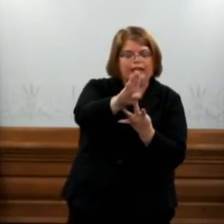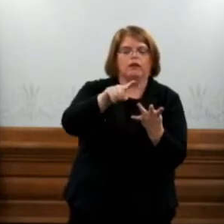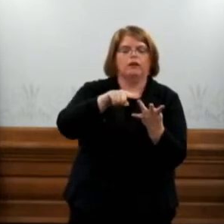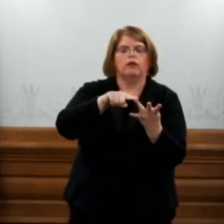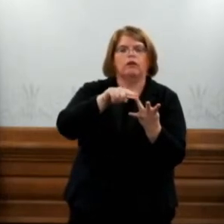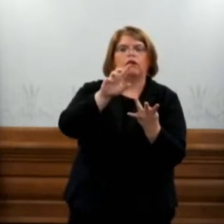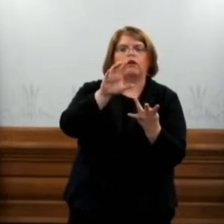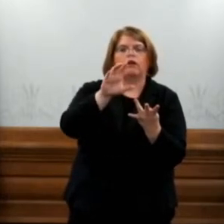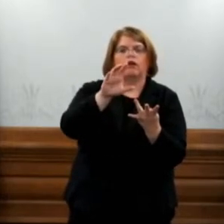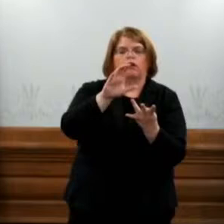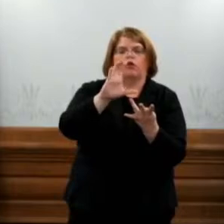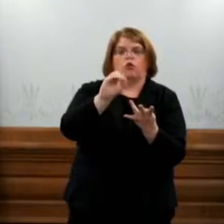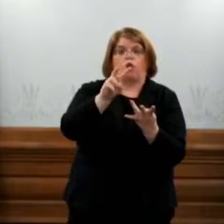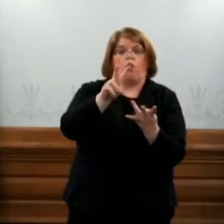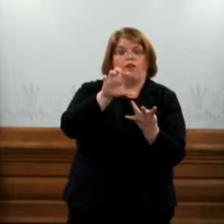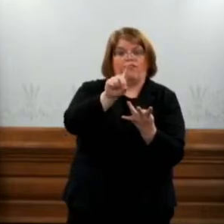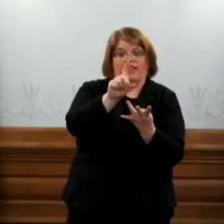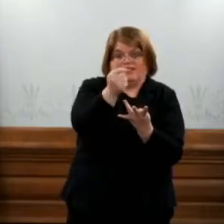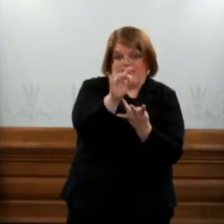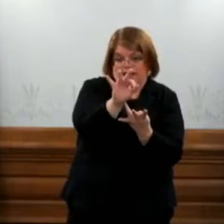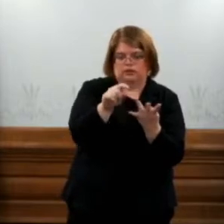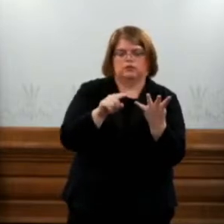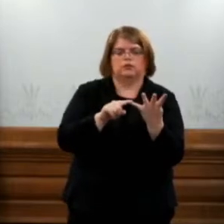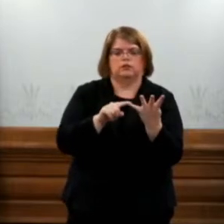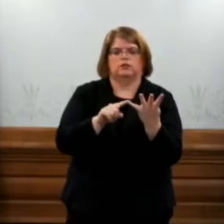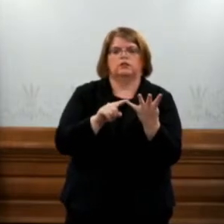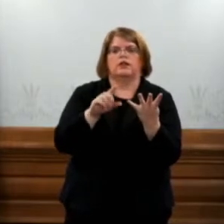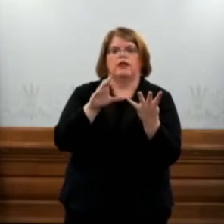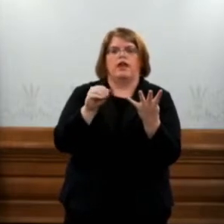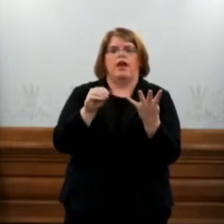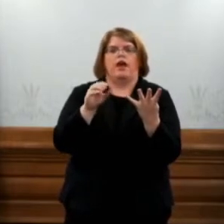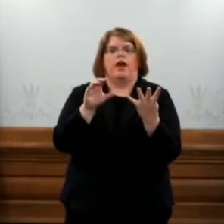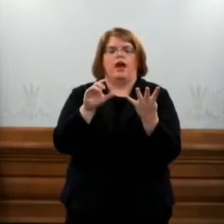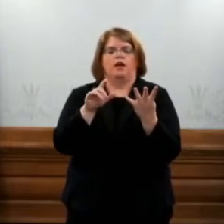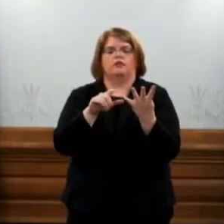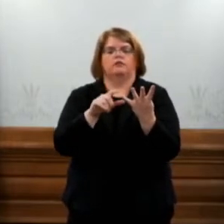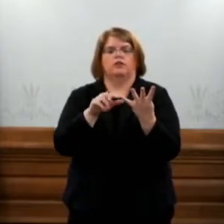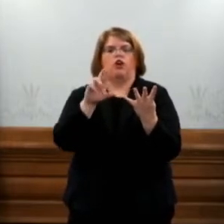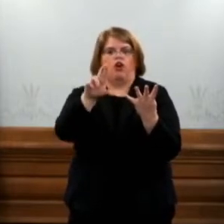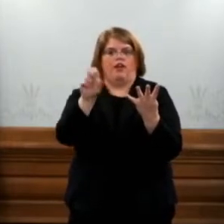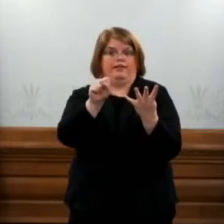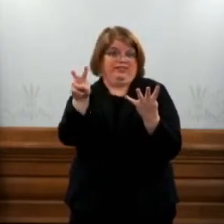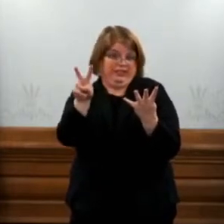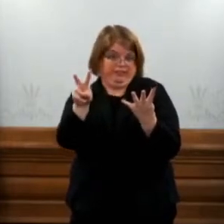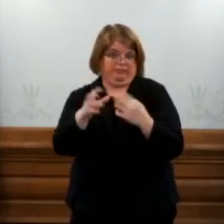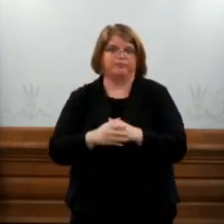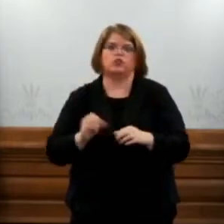different depending on what platform we're using. Okay, thank you very much. Thank you.